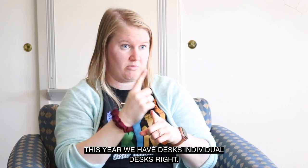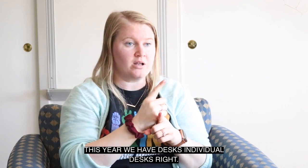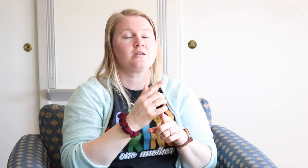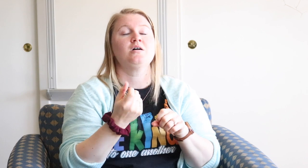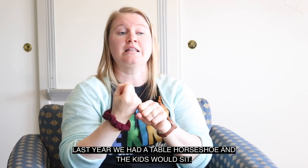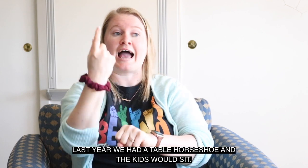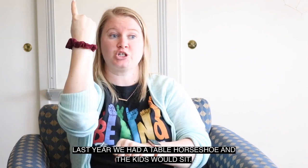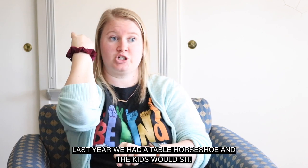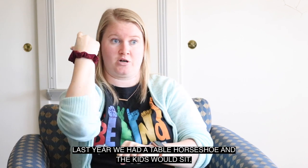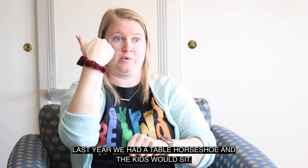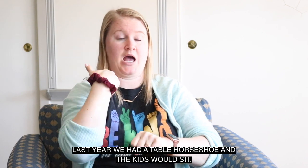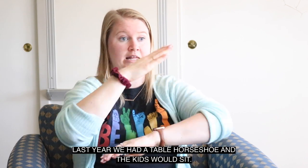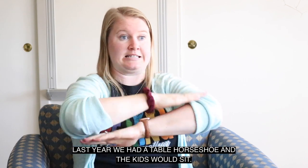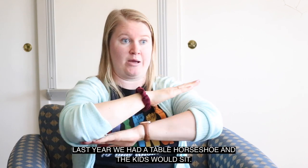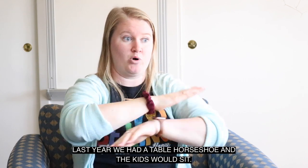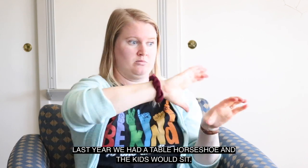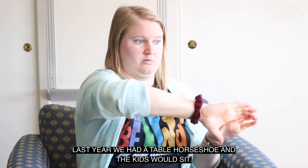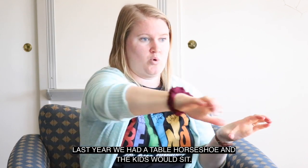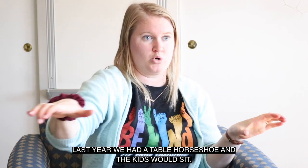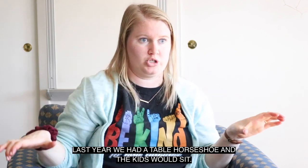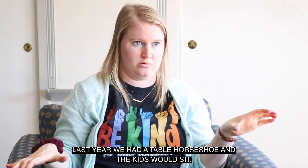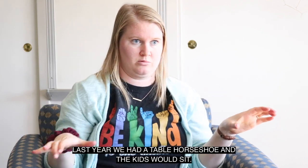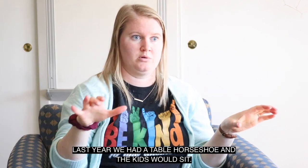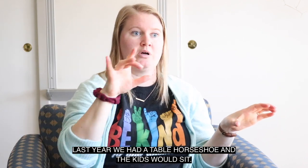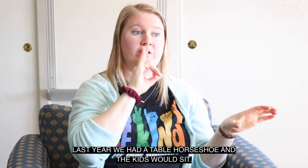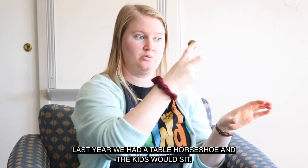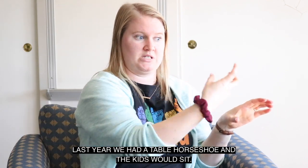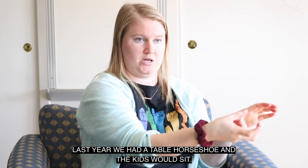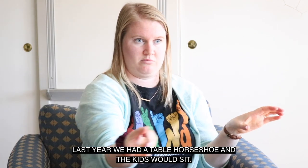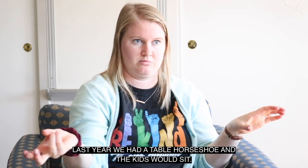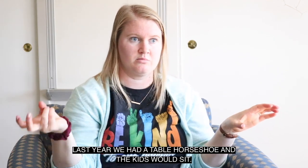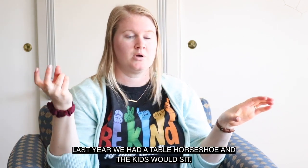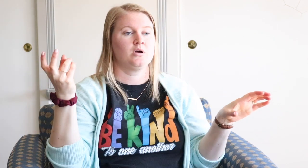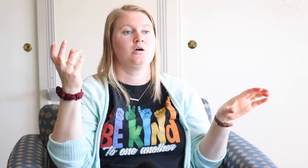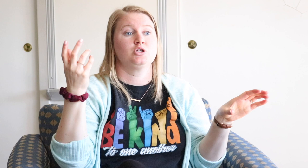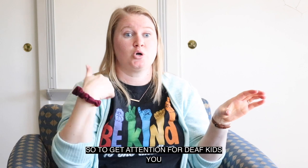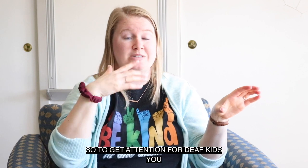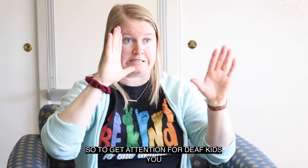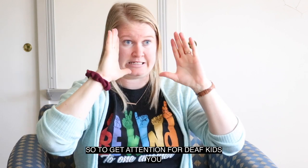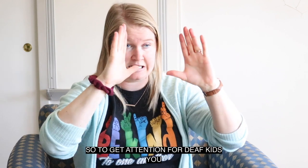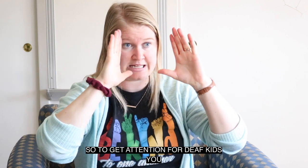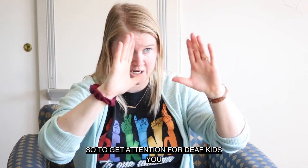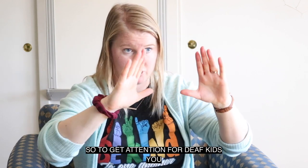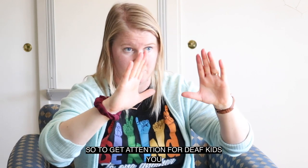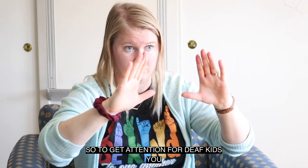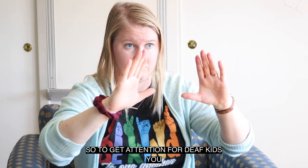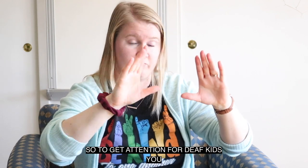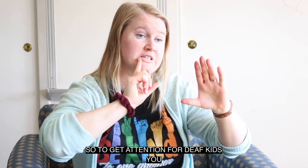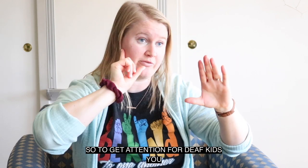right? Last year we had a table, horseshoe, and the kids would sit. So to get attention for deaf